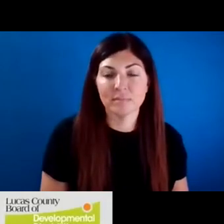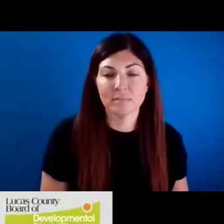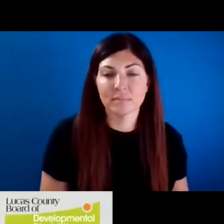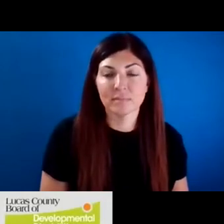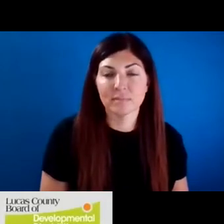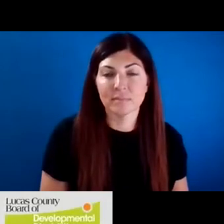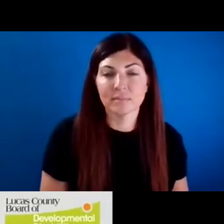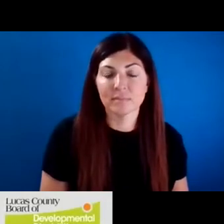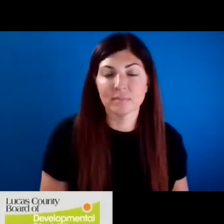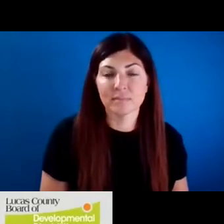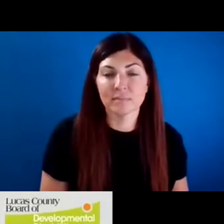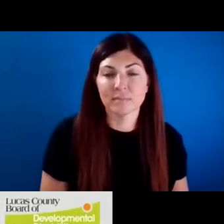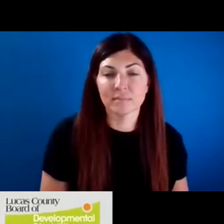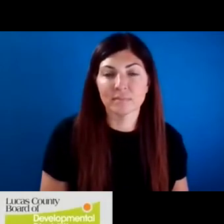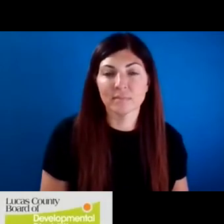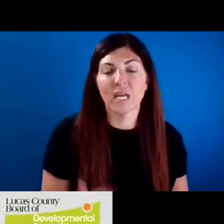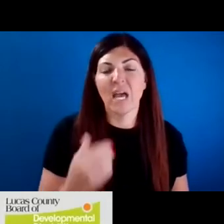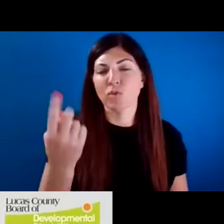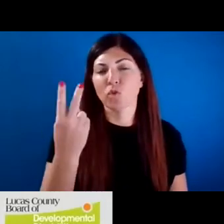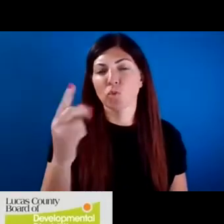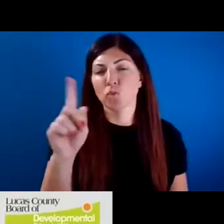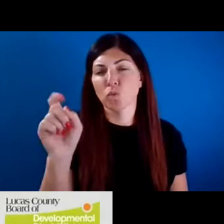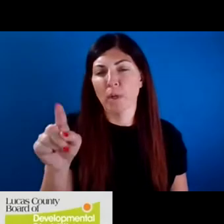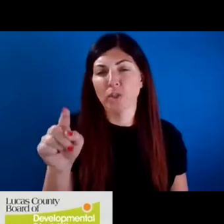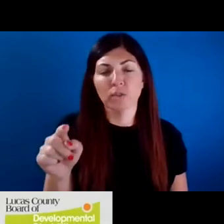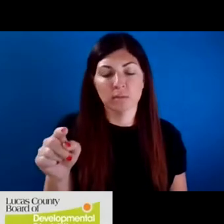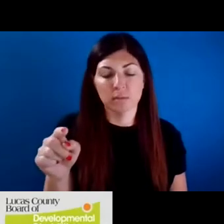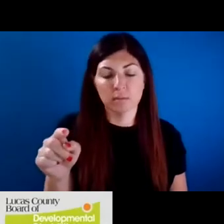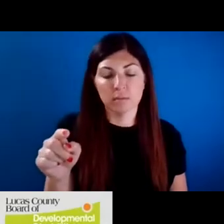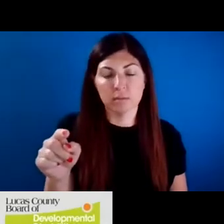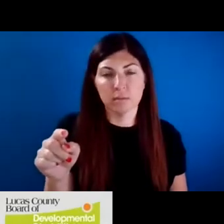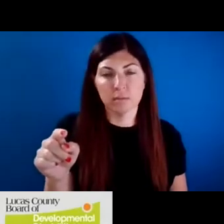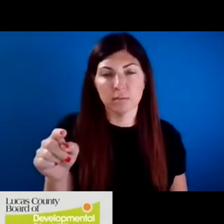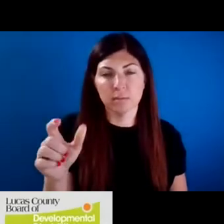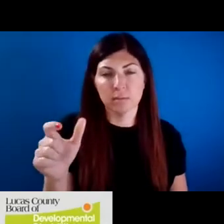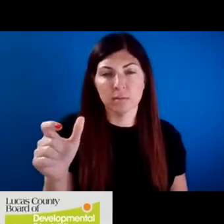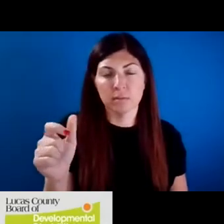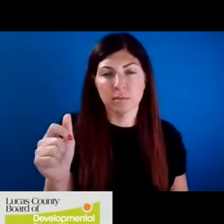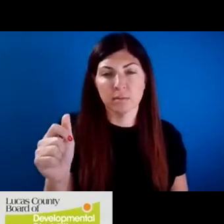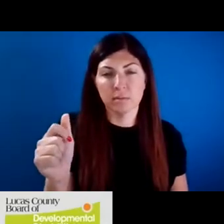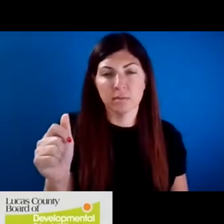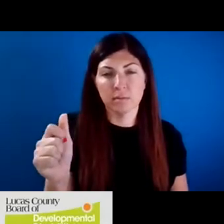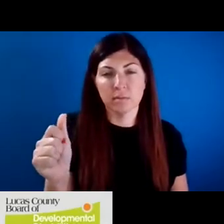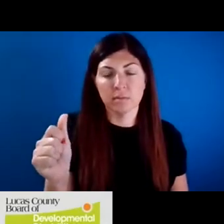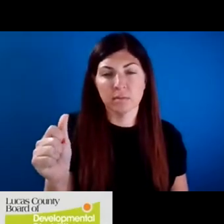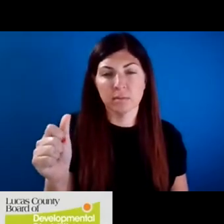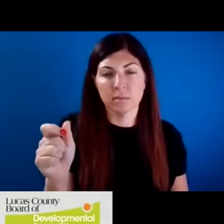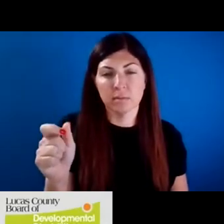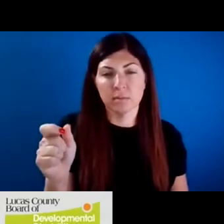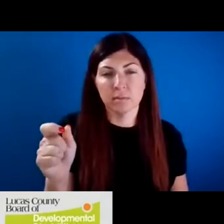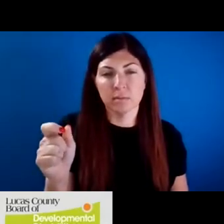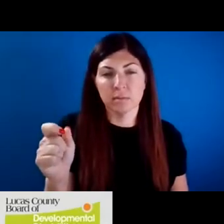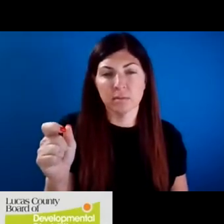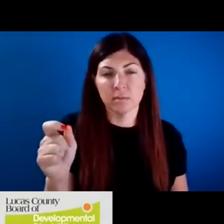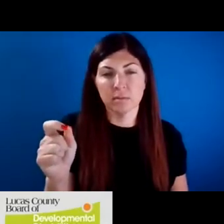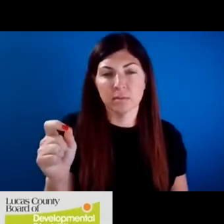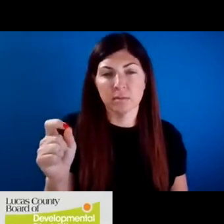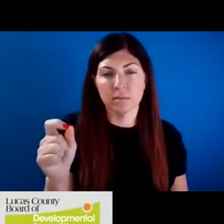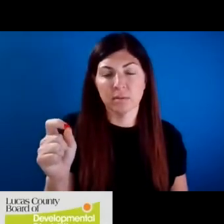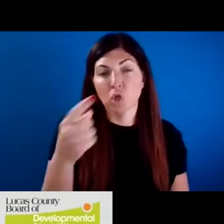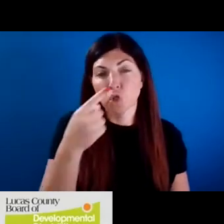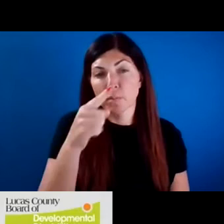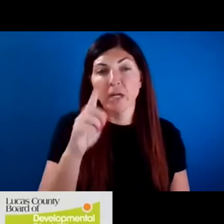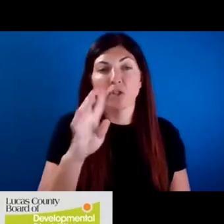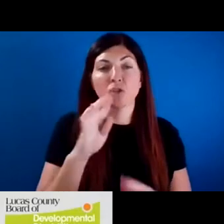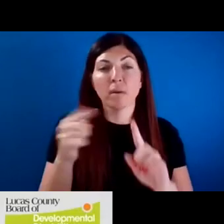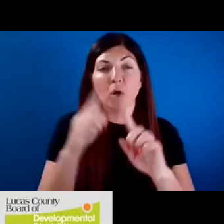for Jen. Just broadly, would you mind talking about sort of your vision for